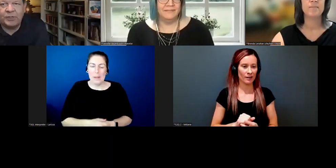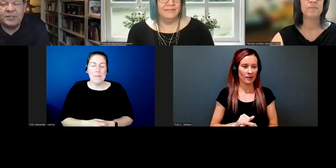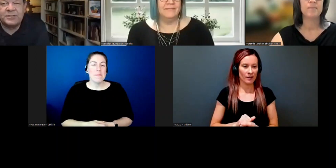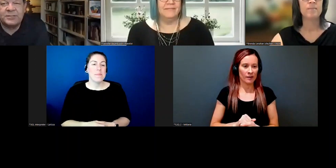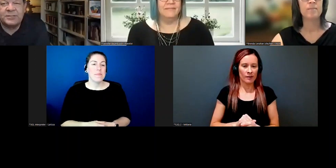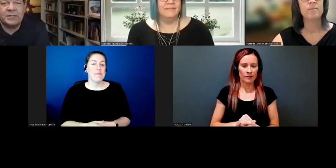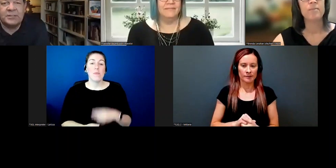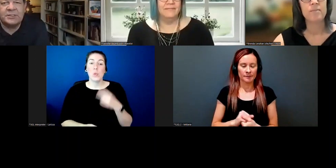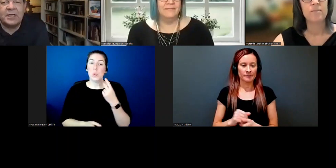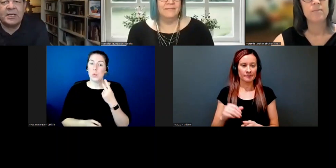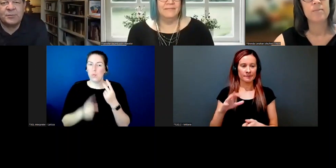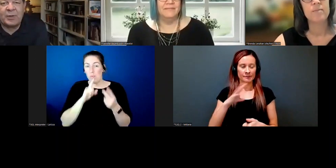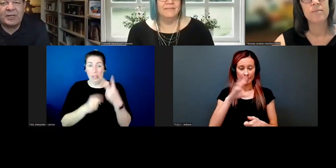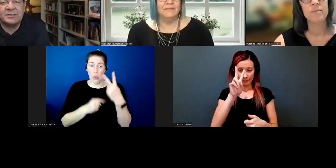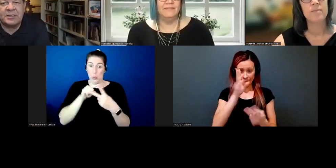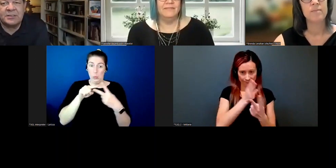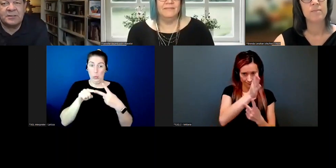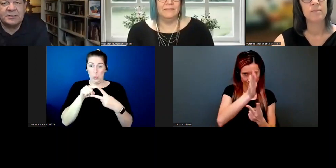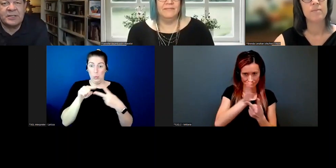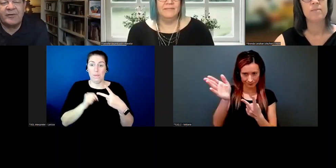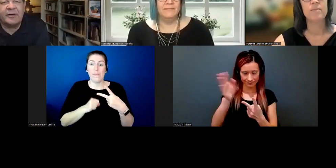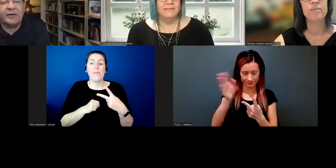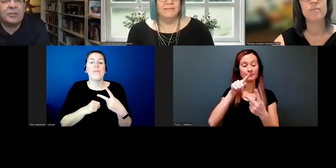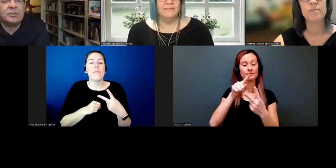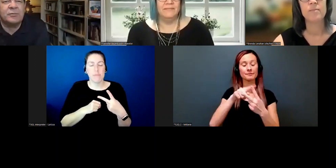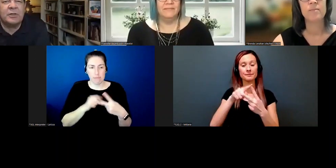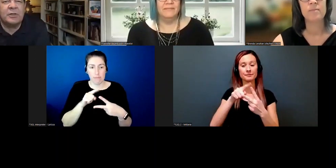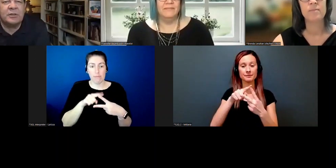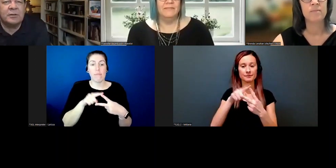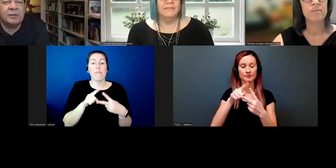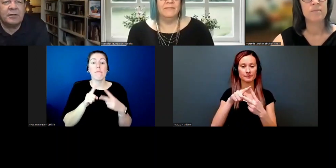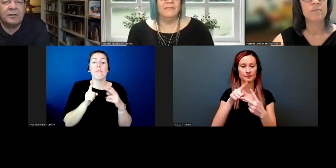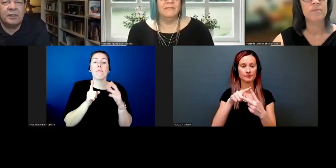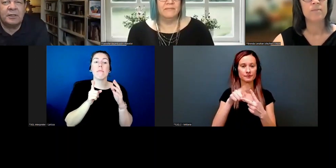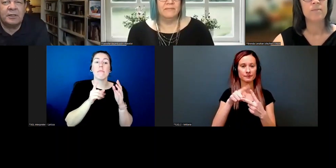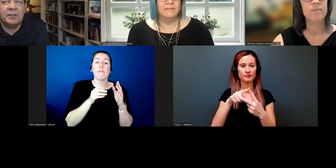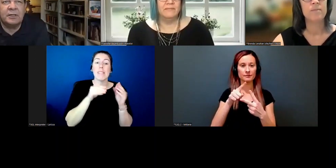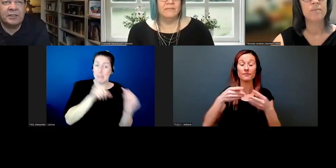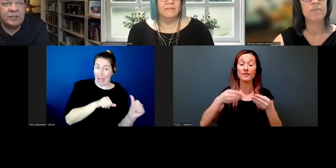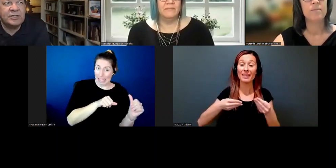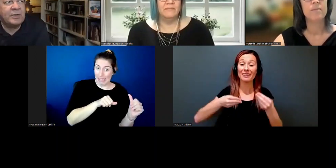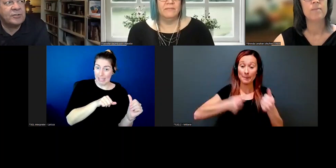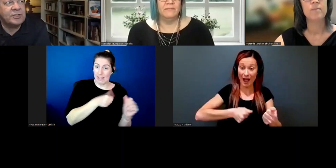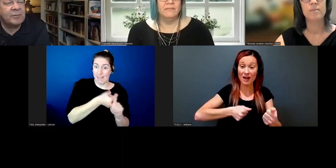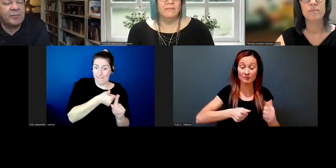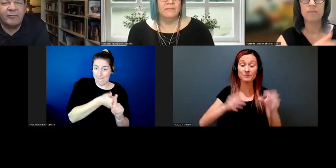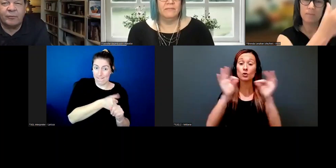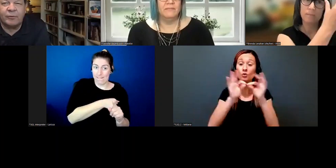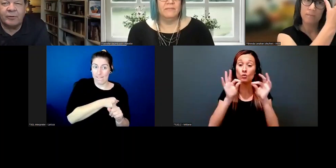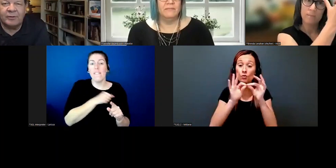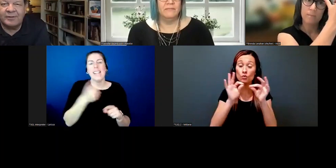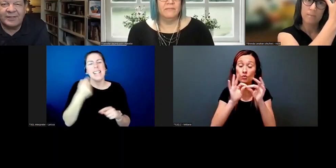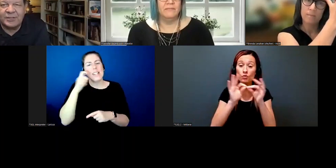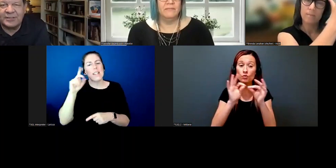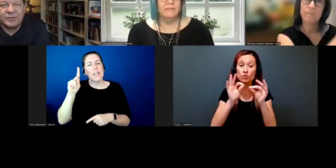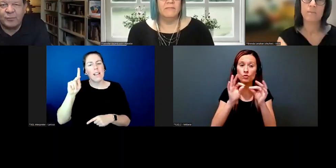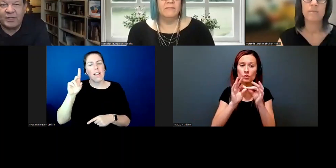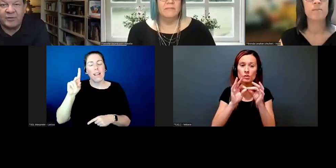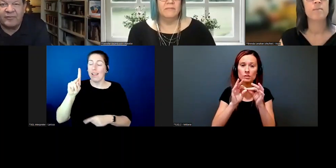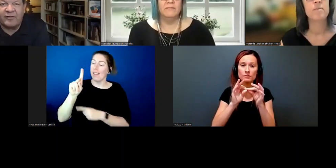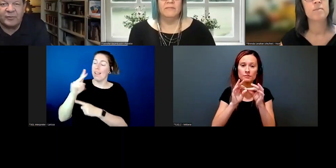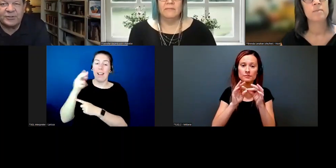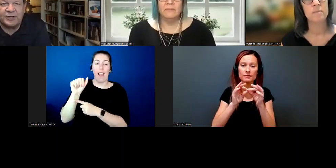One is the expense itself, and we mentioned, I think Khadija mentioned that before, that she has to